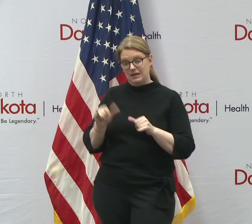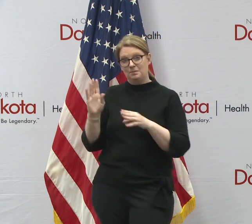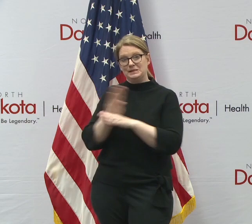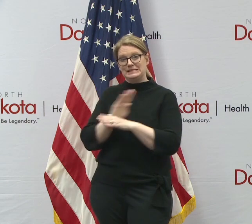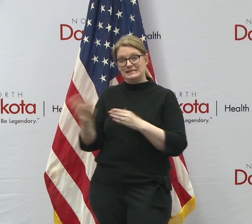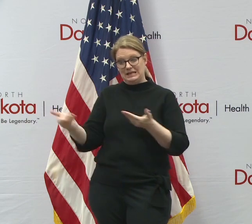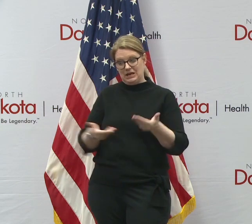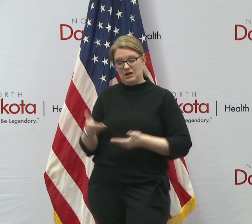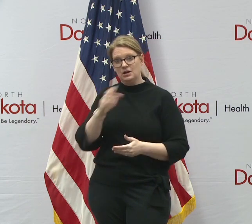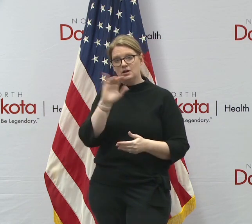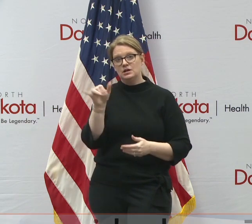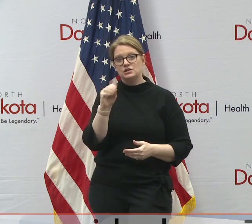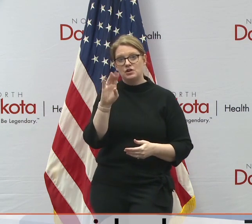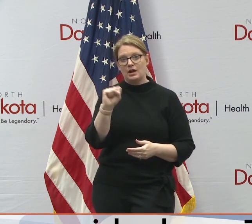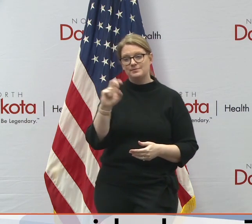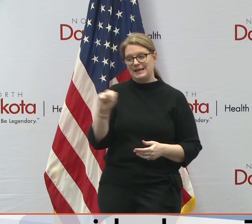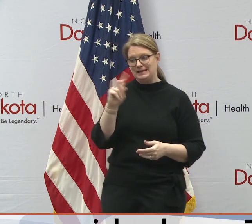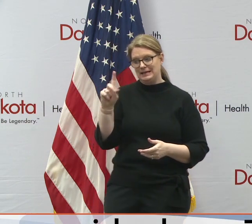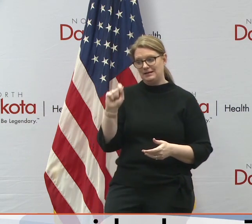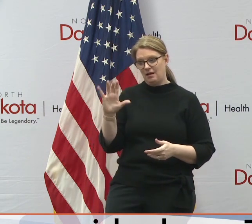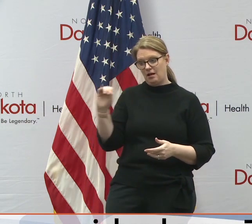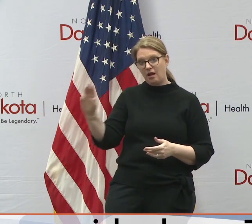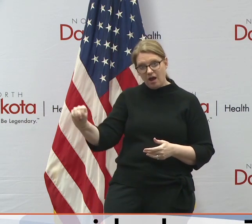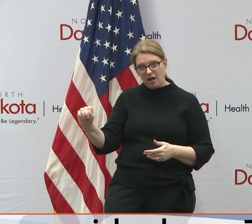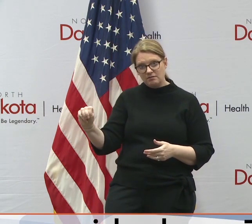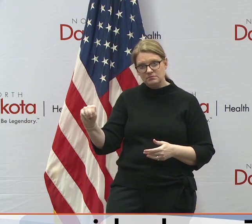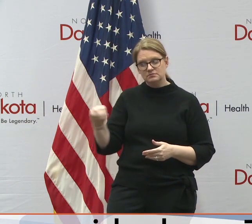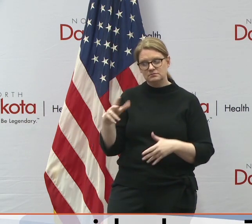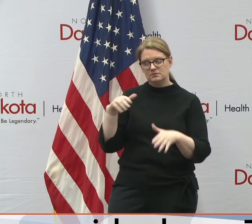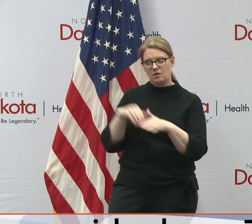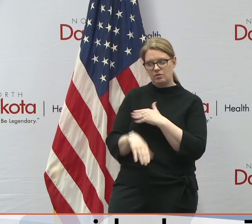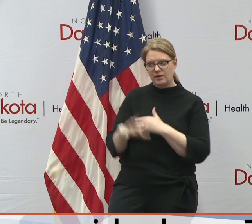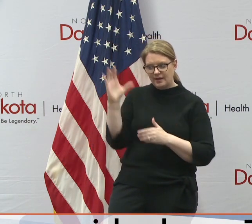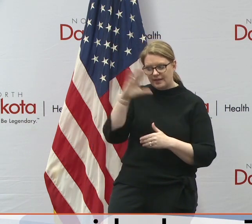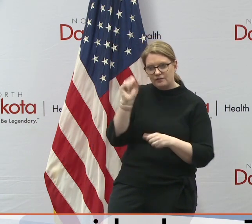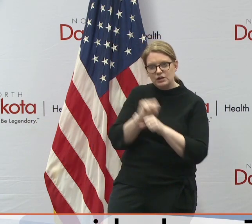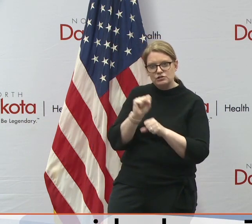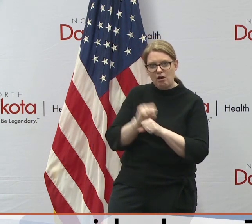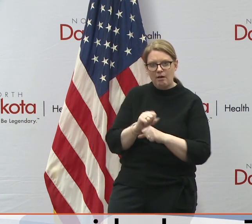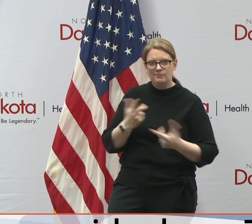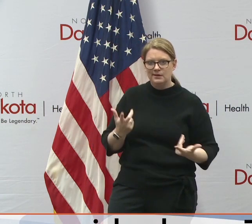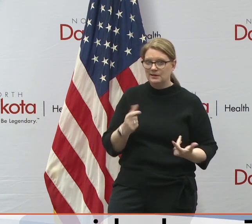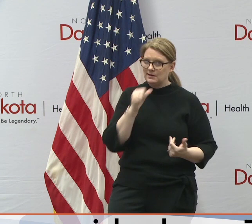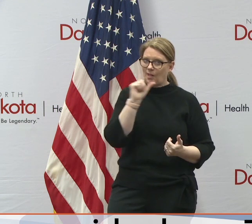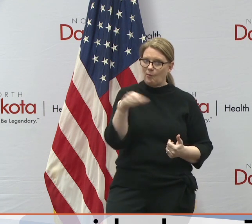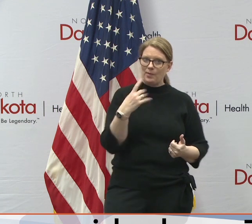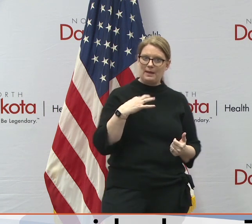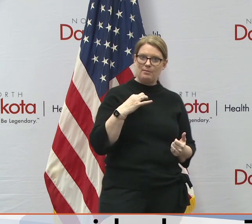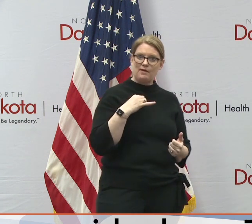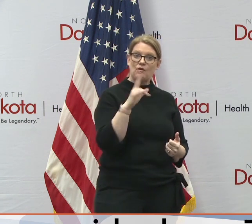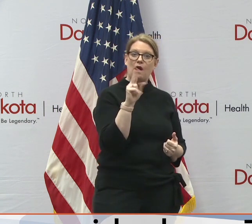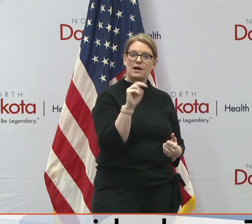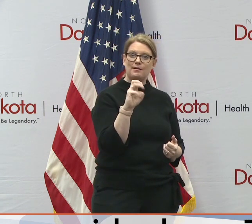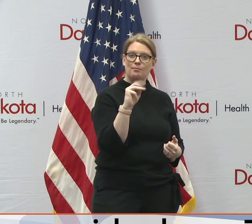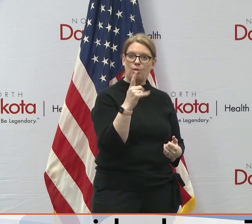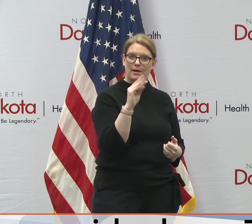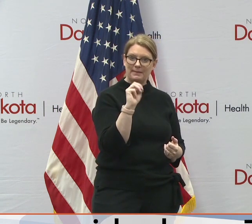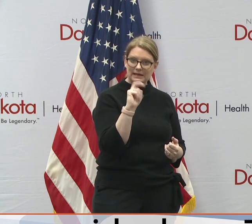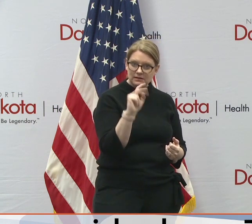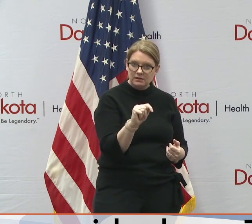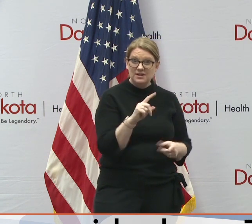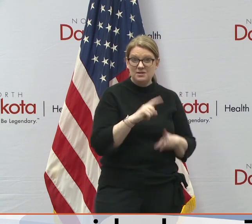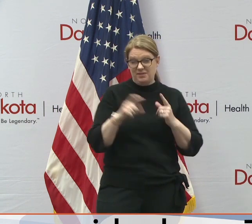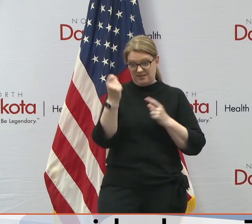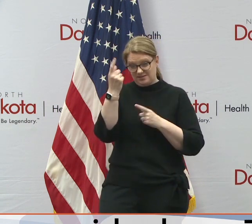at jobsnd.com, you can go there to look for a job, not just go there to apply for unemployment, because we know that there are,